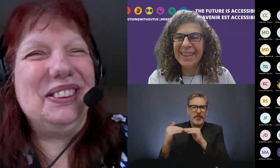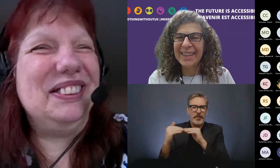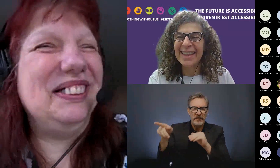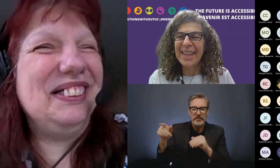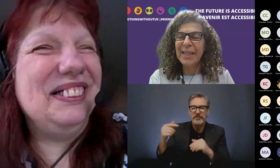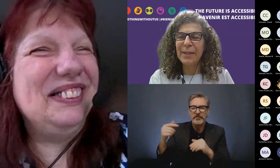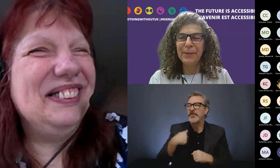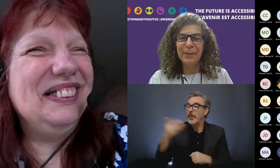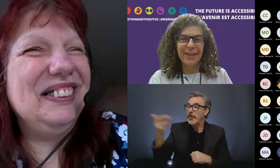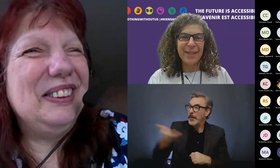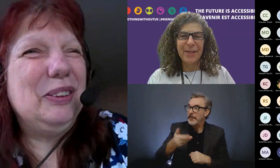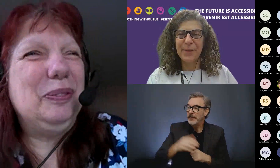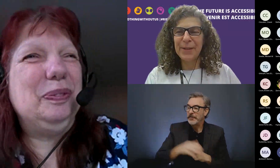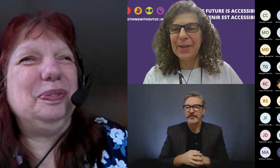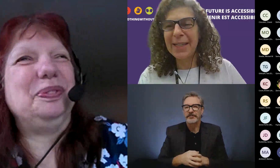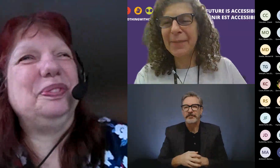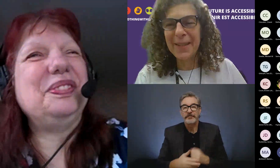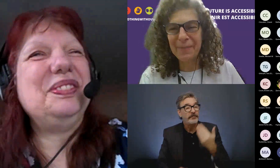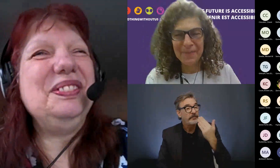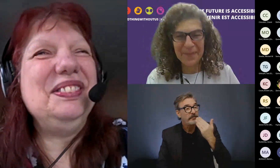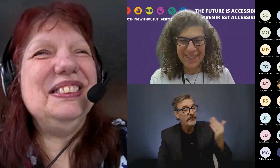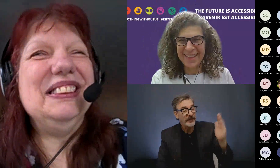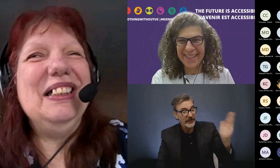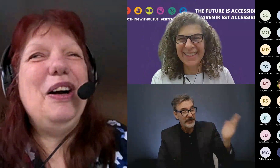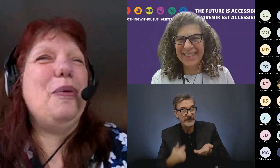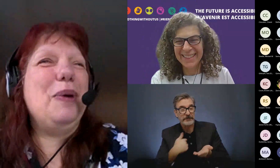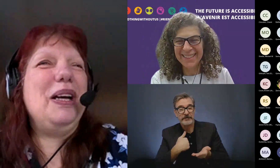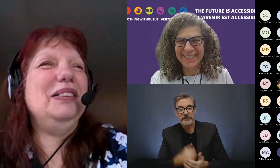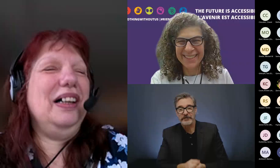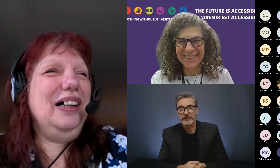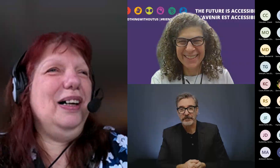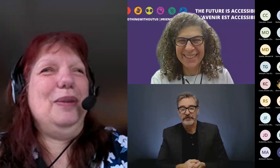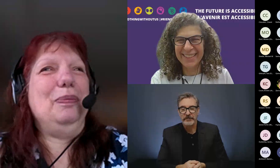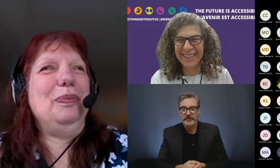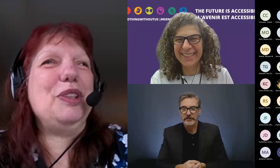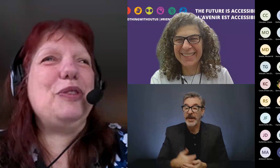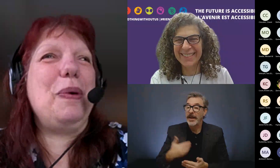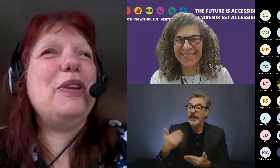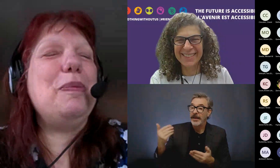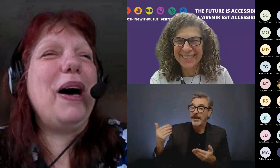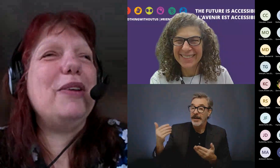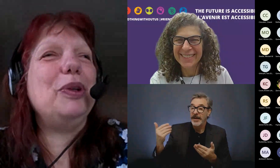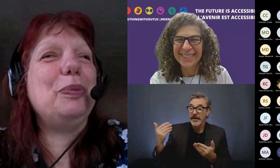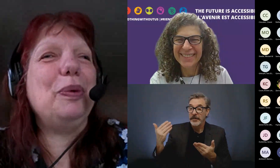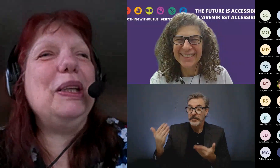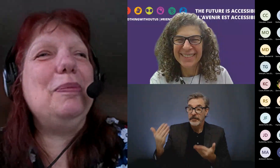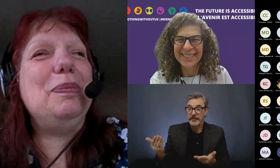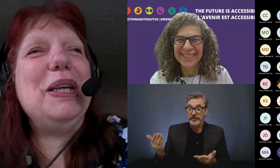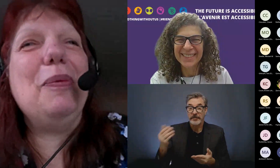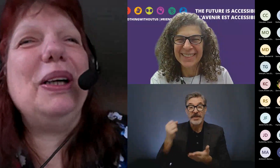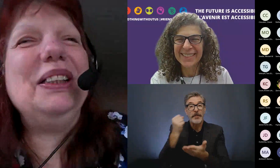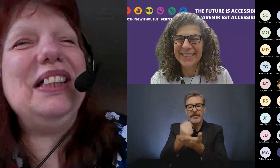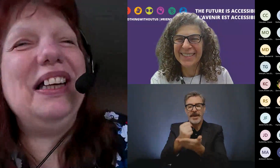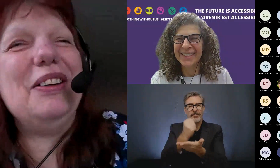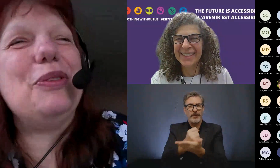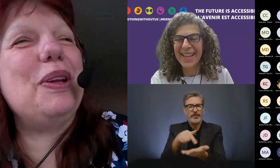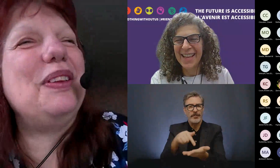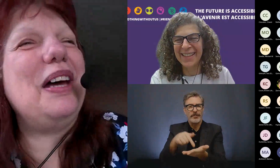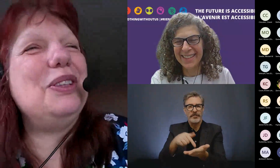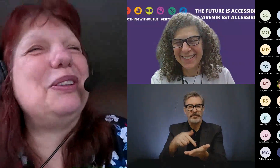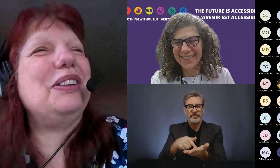workshop. thank you, Luna. Thank you for inviting me. Well, the passport wouldn't be what